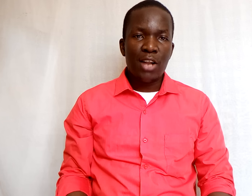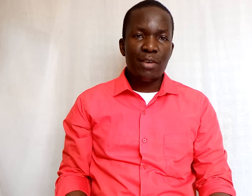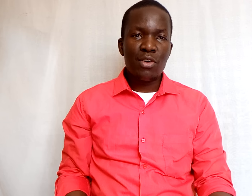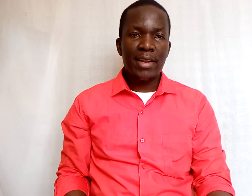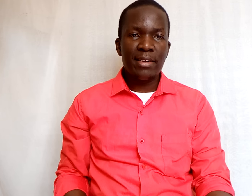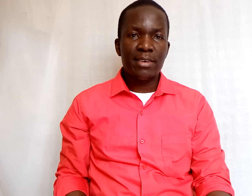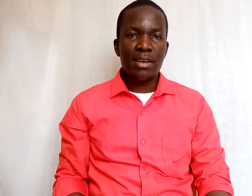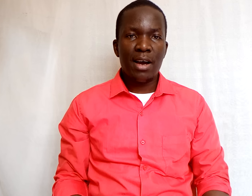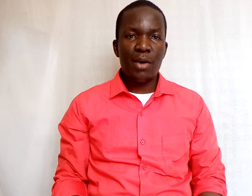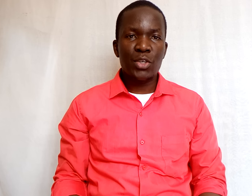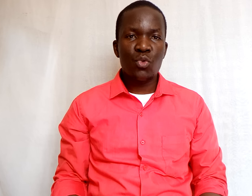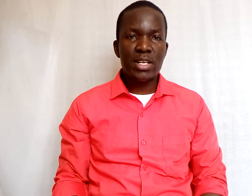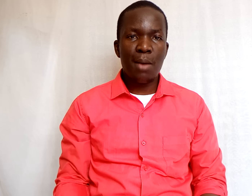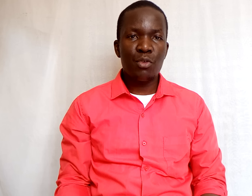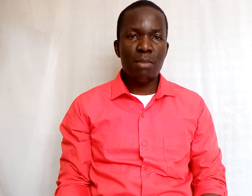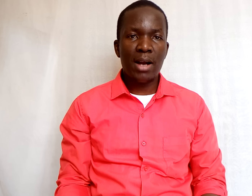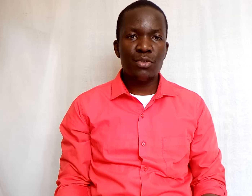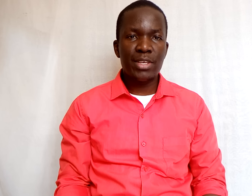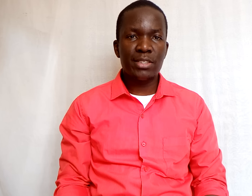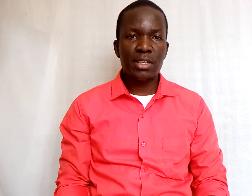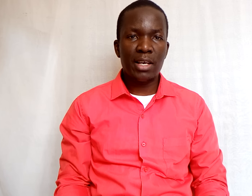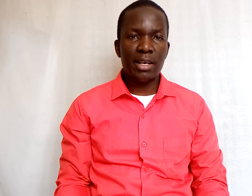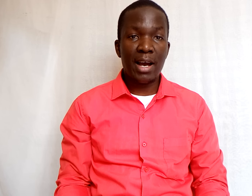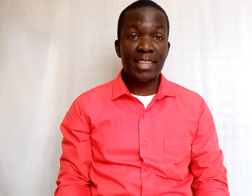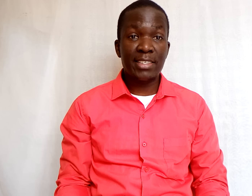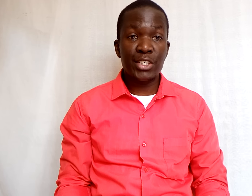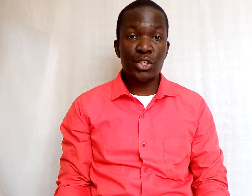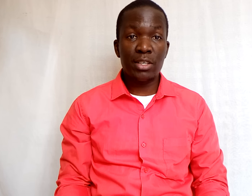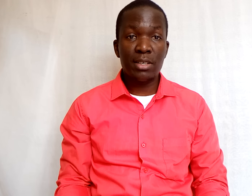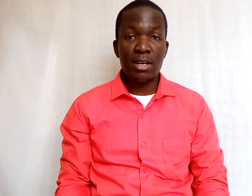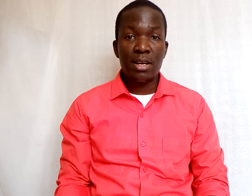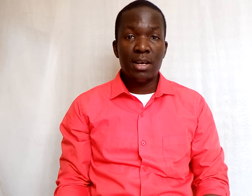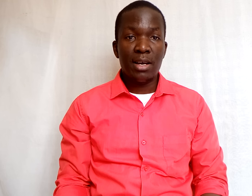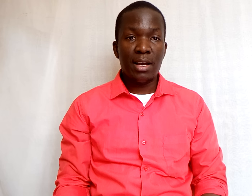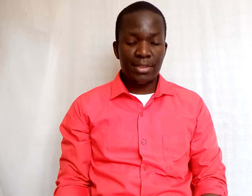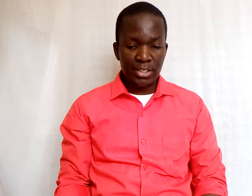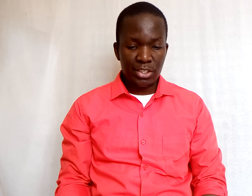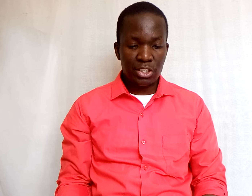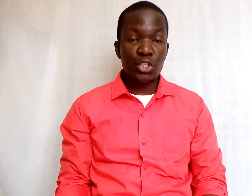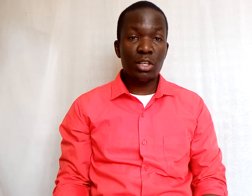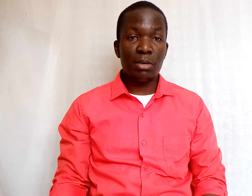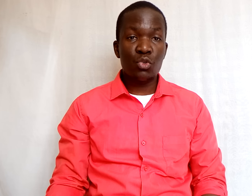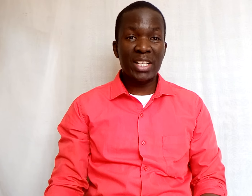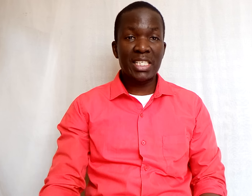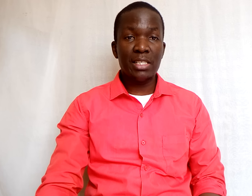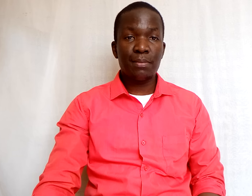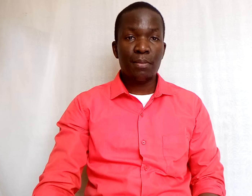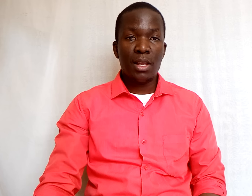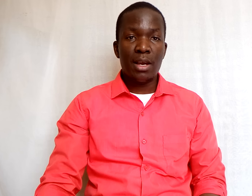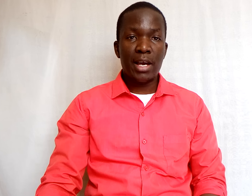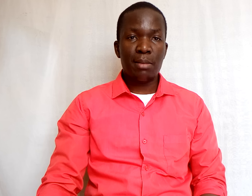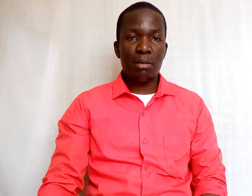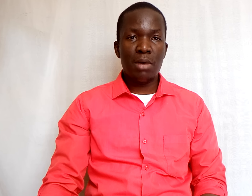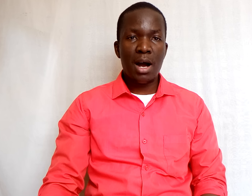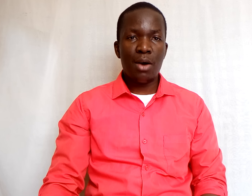Hello everyone, I want to welcome you back to this other session. This is session number 20. Remember, we